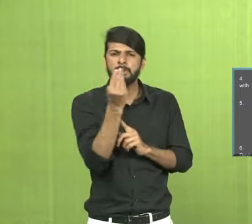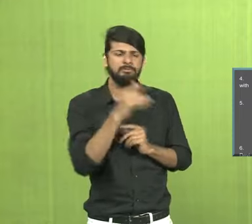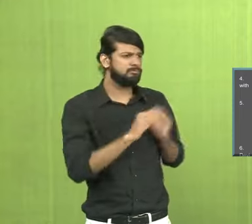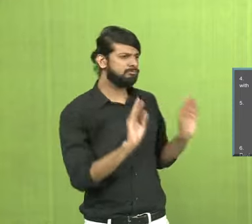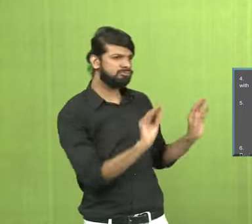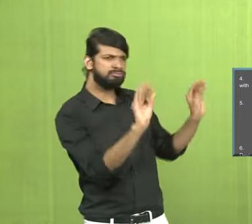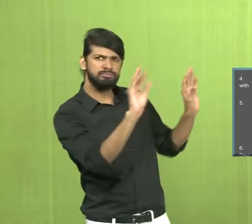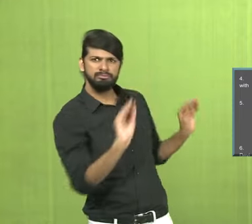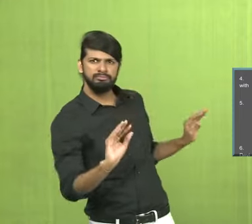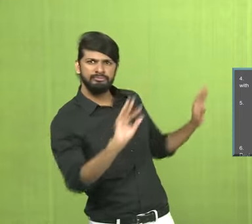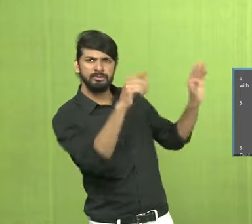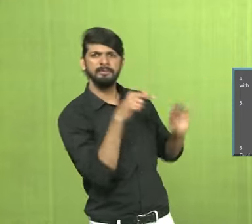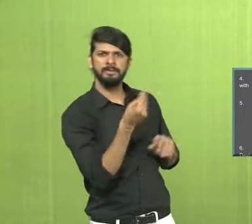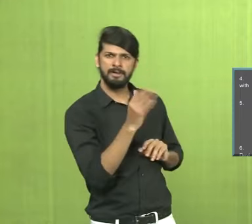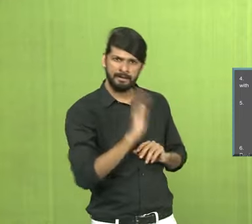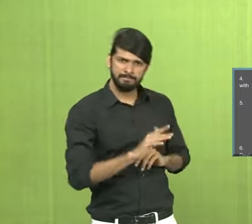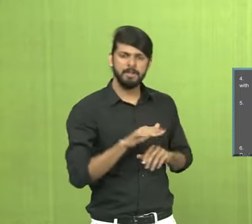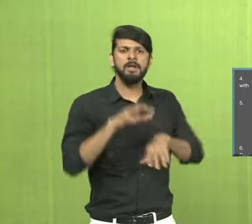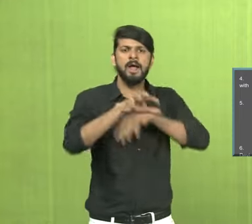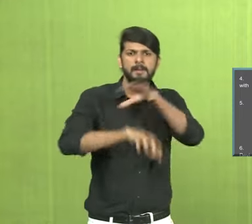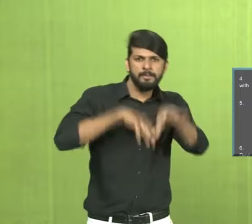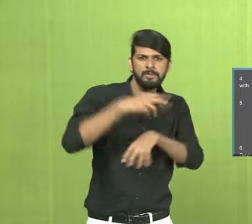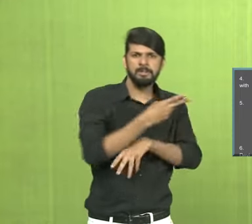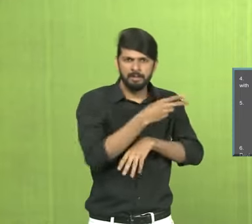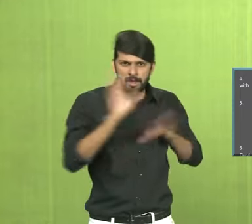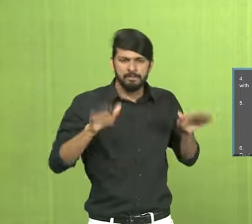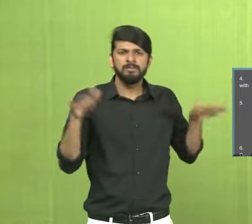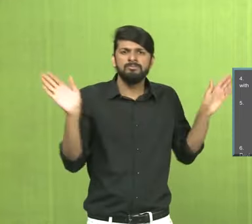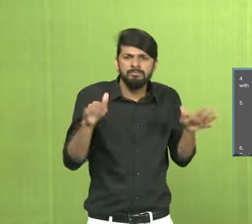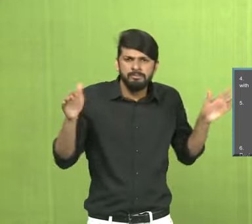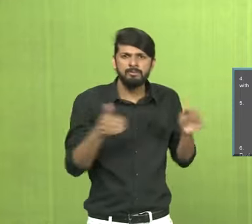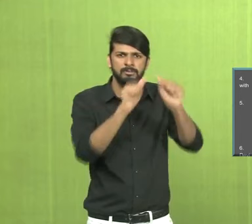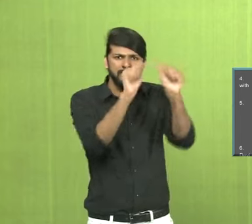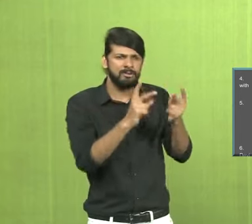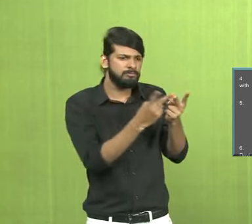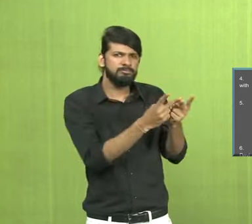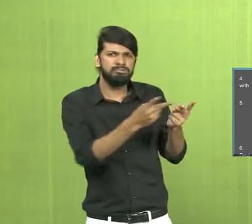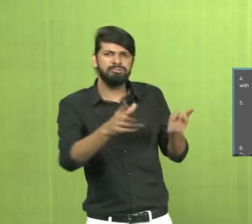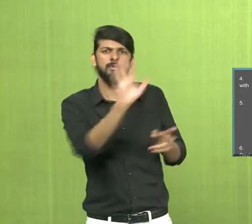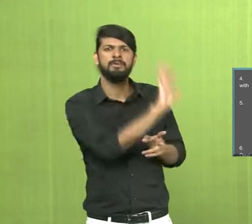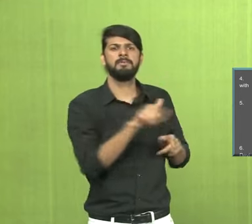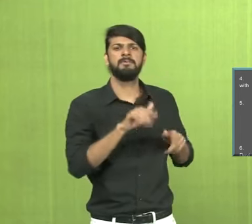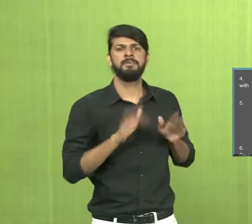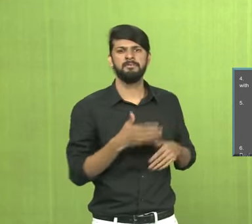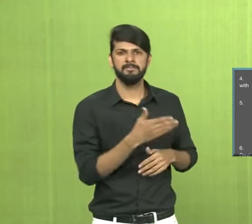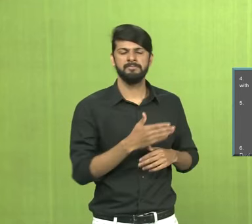then there are palm trees, animal as well as bird figures.